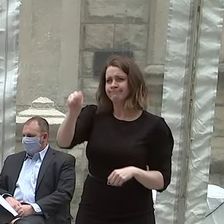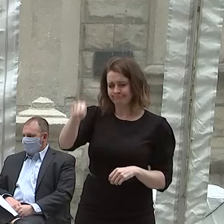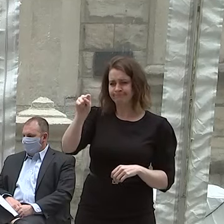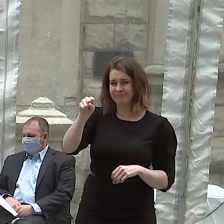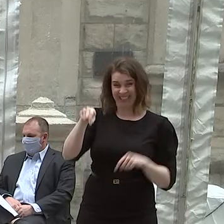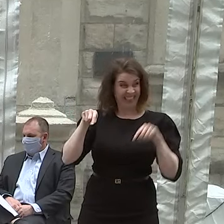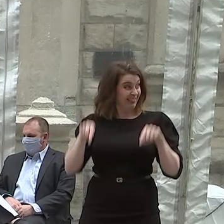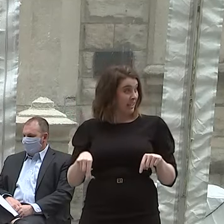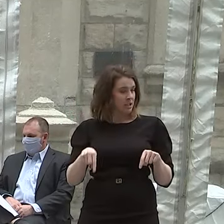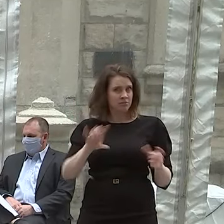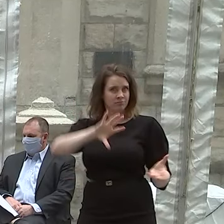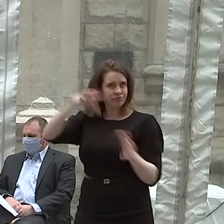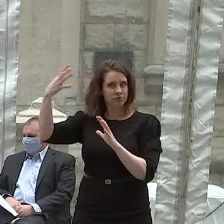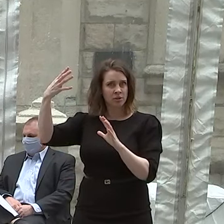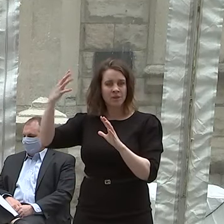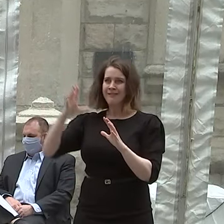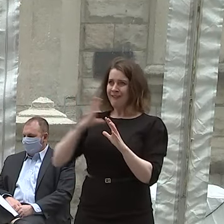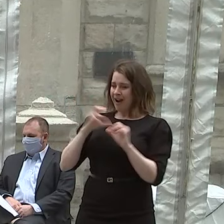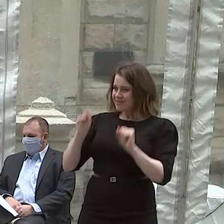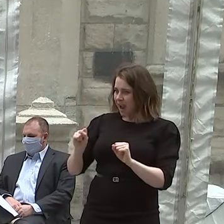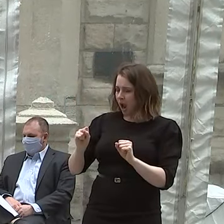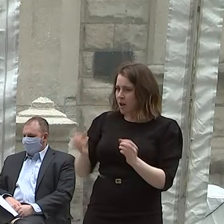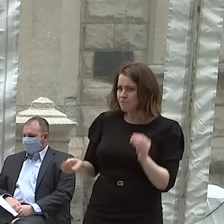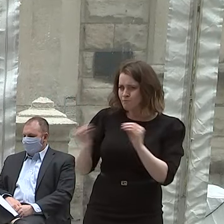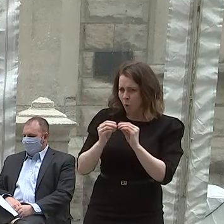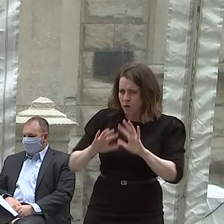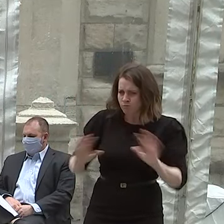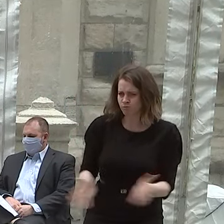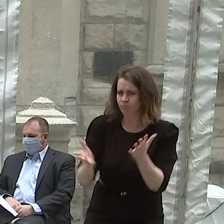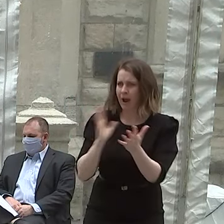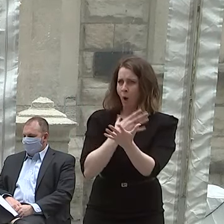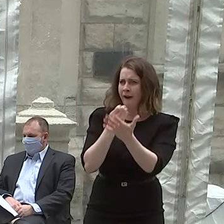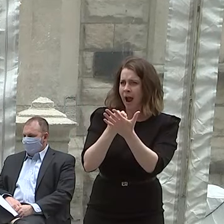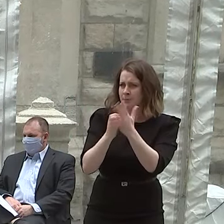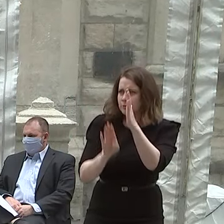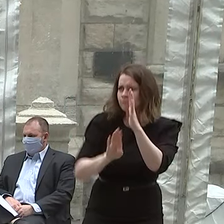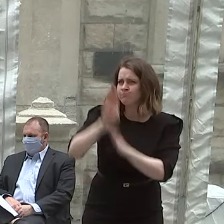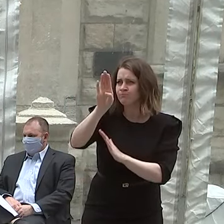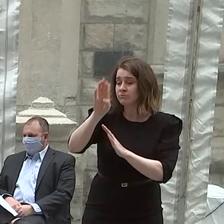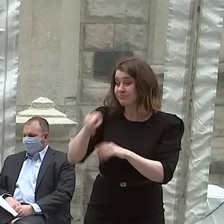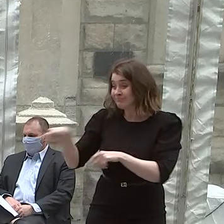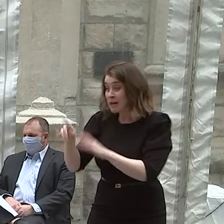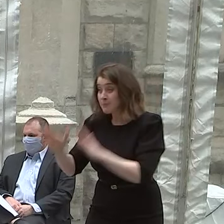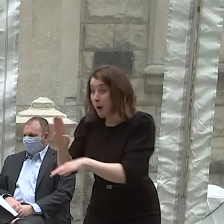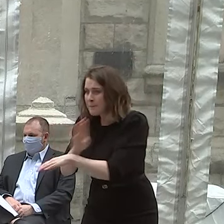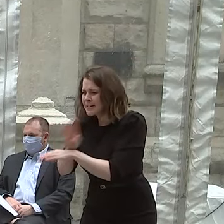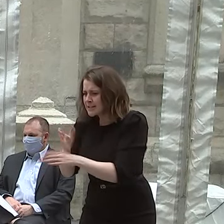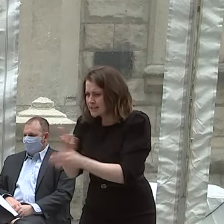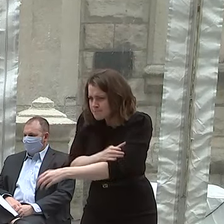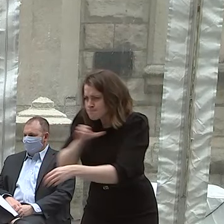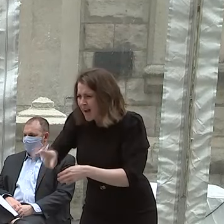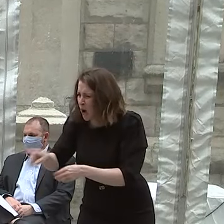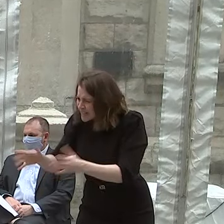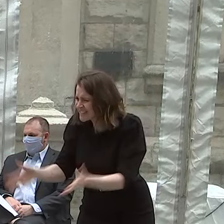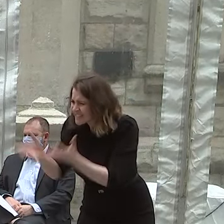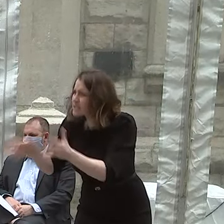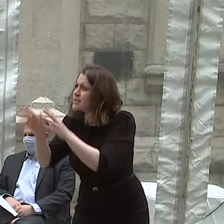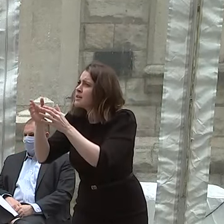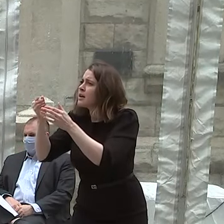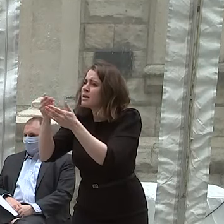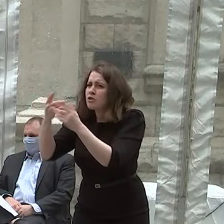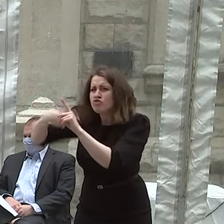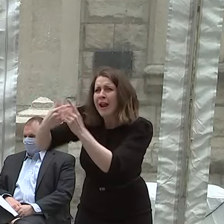as an opportunity to rebuild our economy for the future. We can empower our small businesses, we can fill empty storefronts in